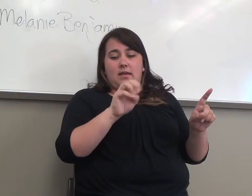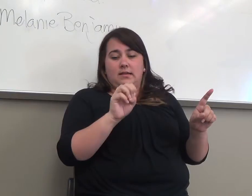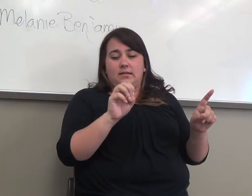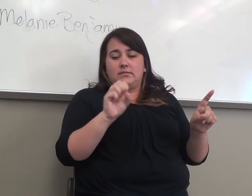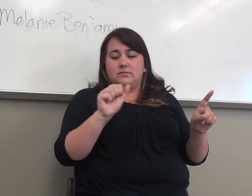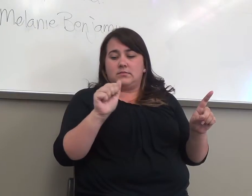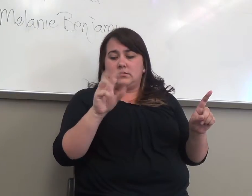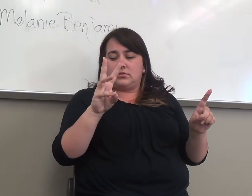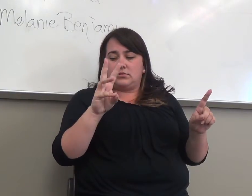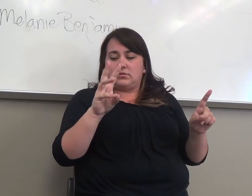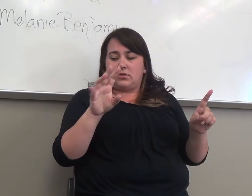proves her point